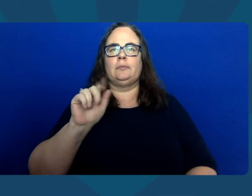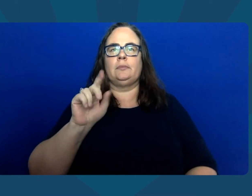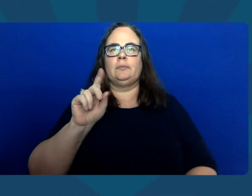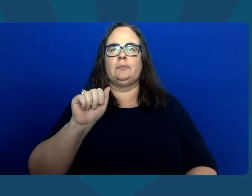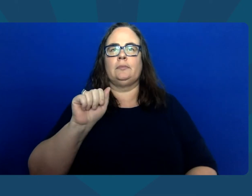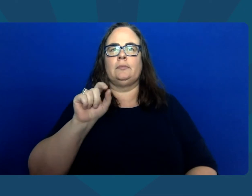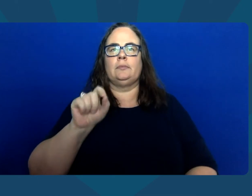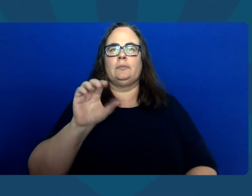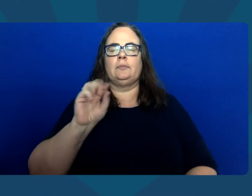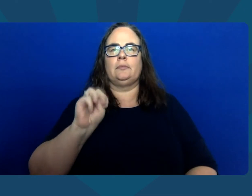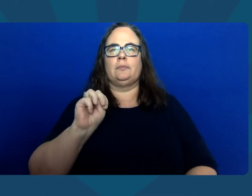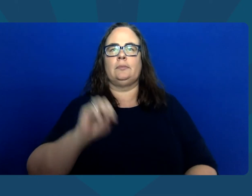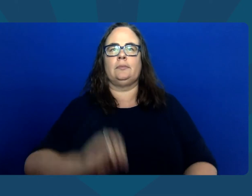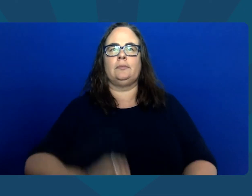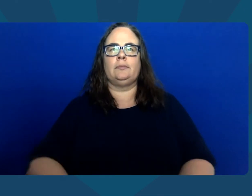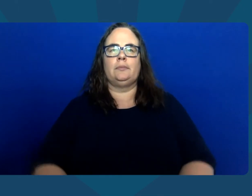martinquezada.com.